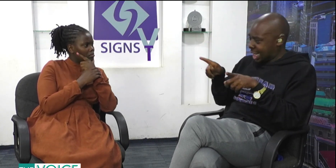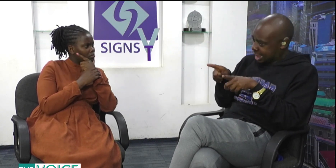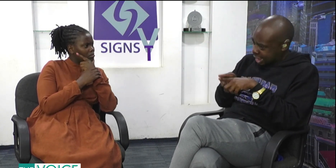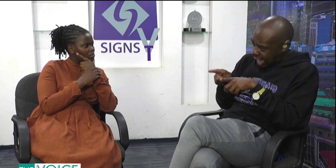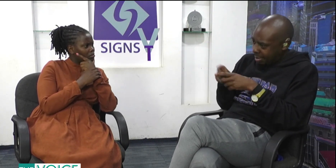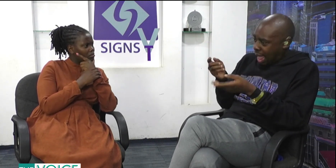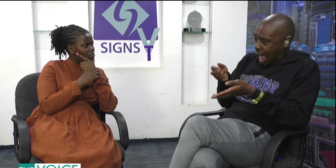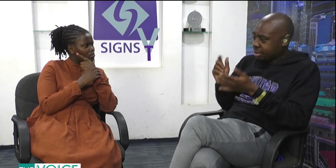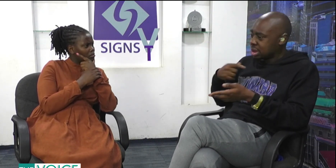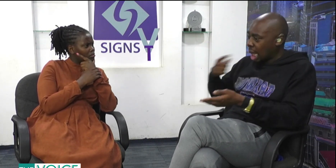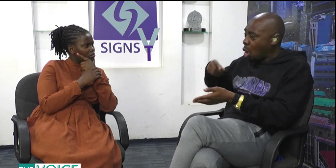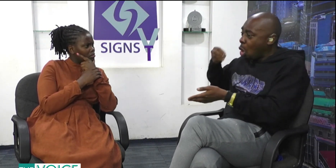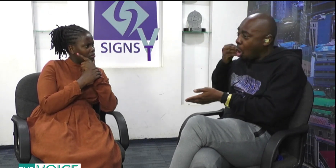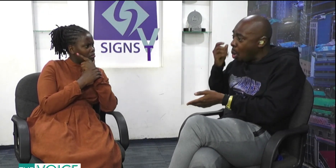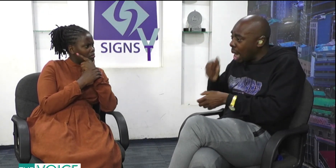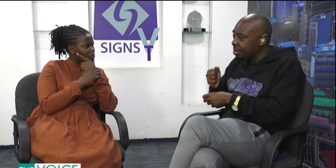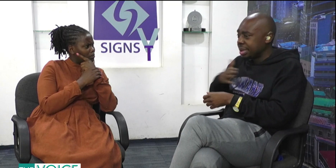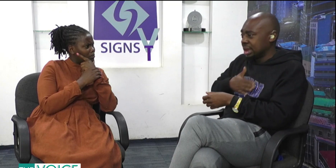the teacher was saying.